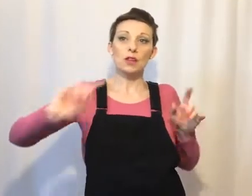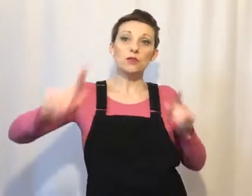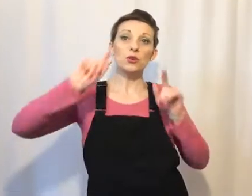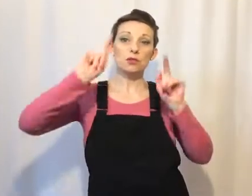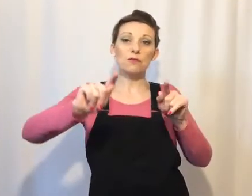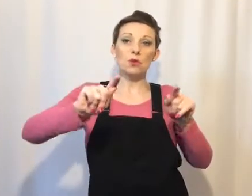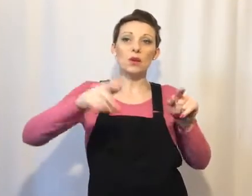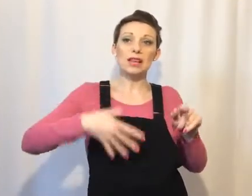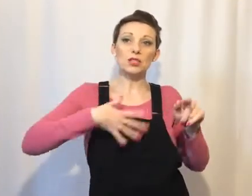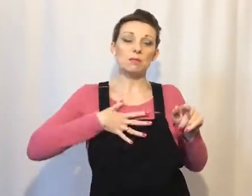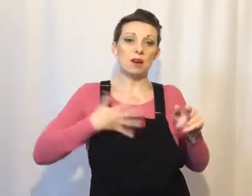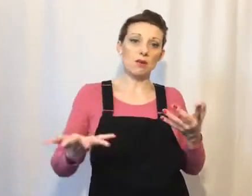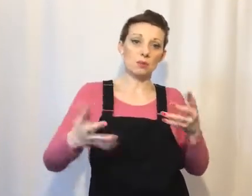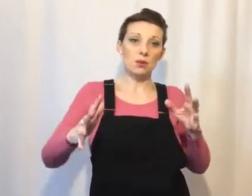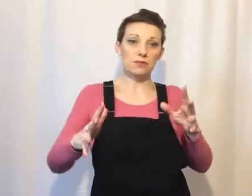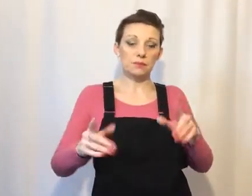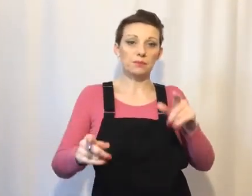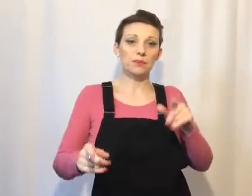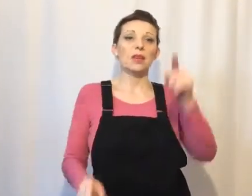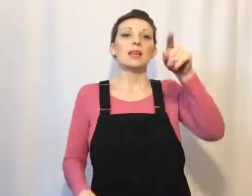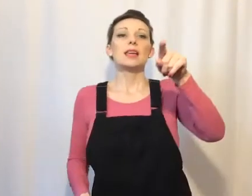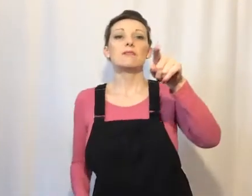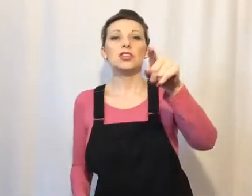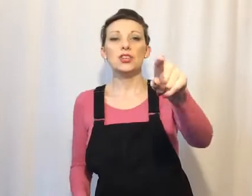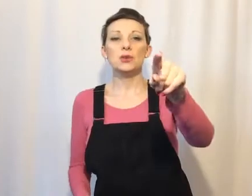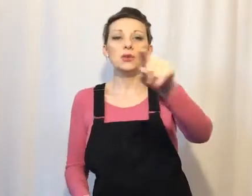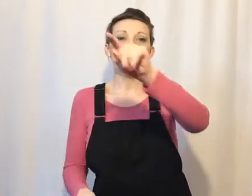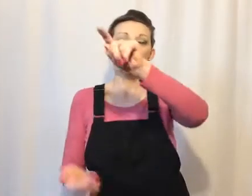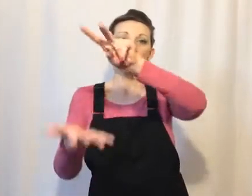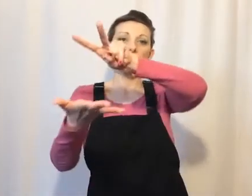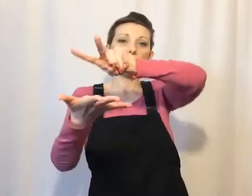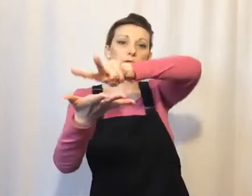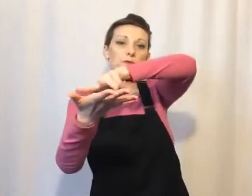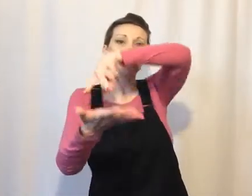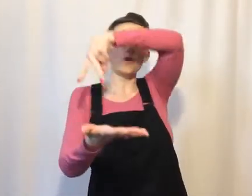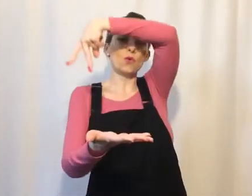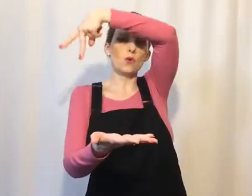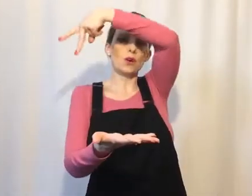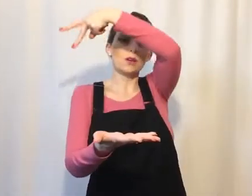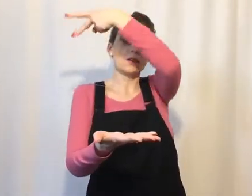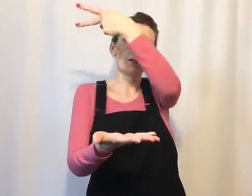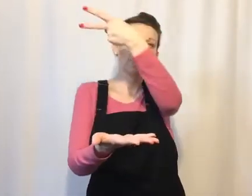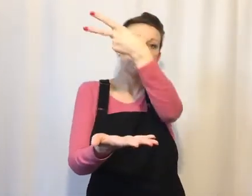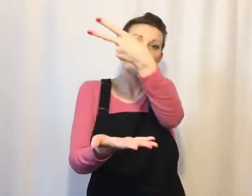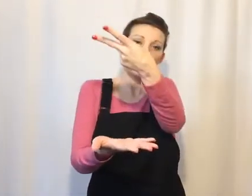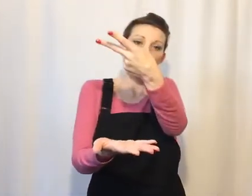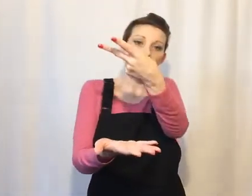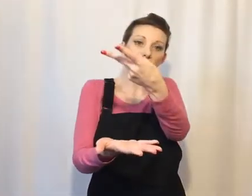you should fall into my arms, what I've done, if you should fall, land on my